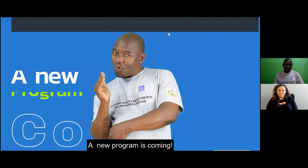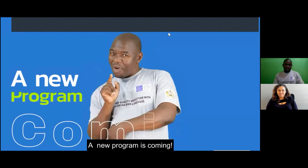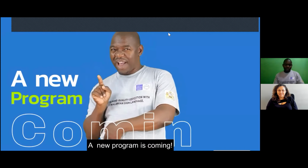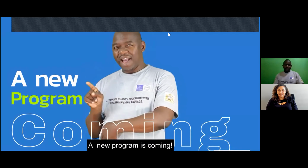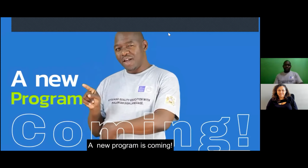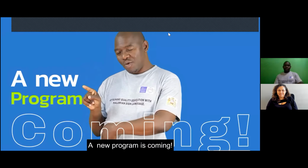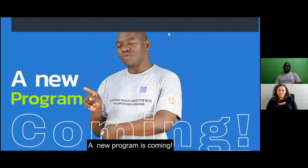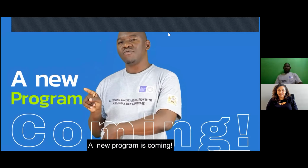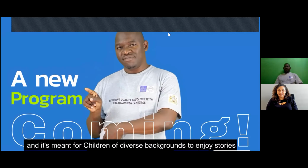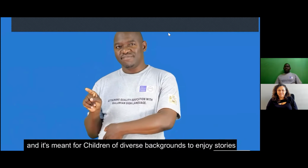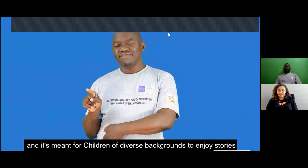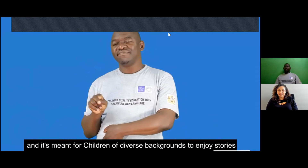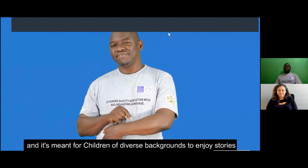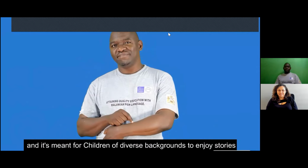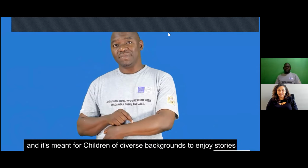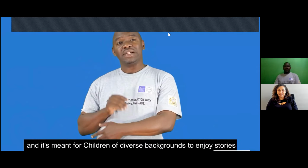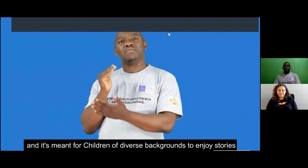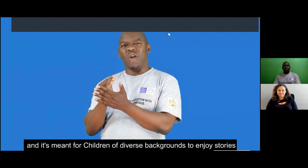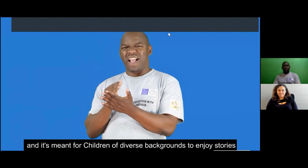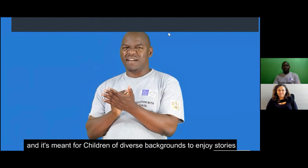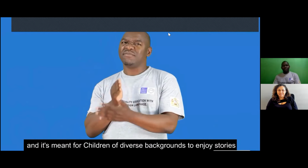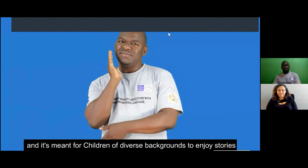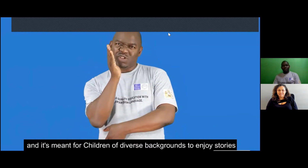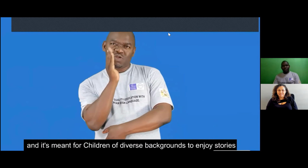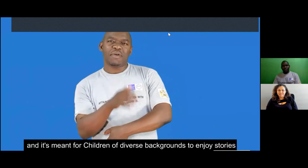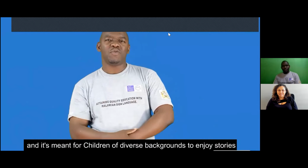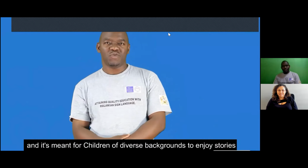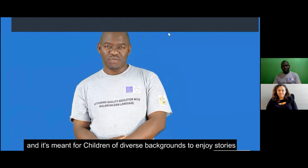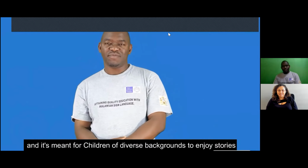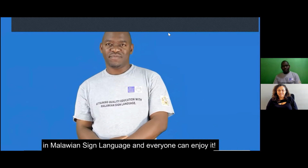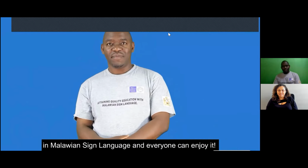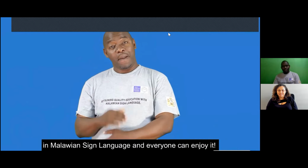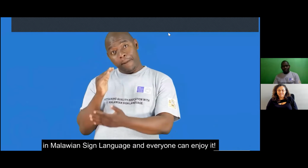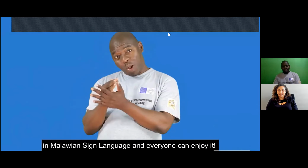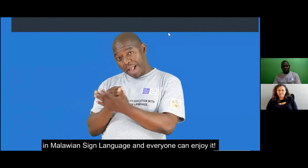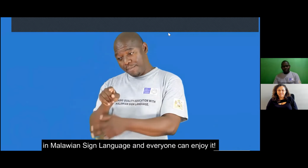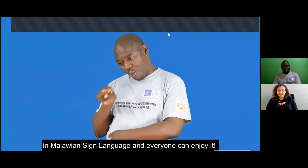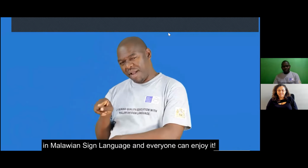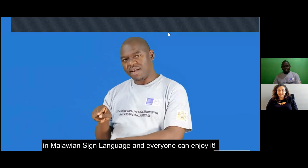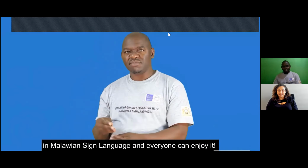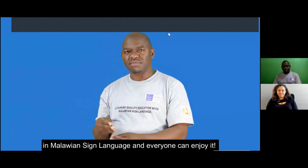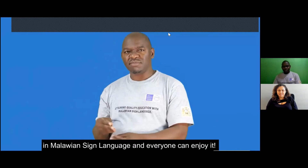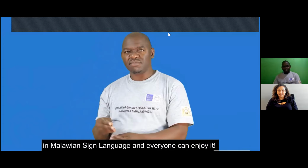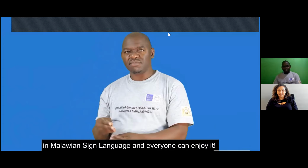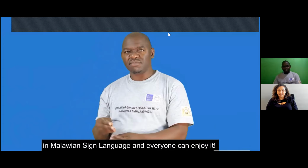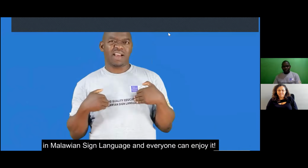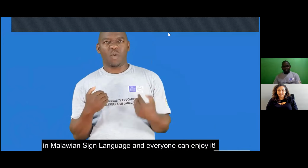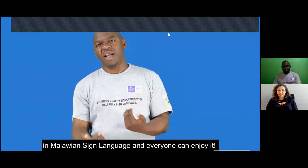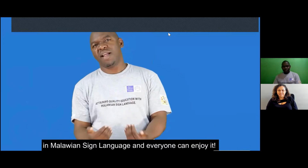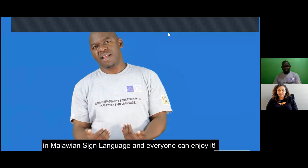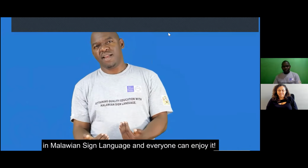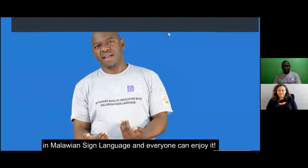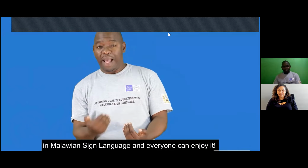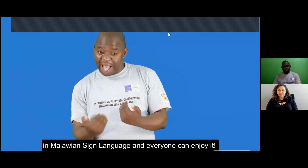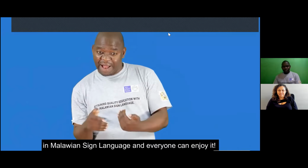A new program is coming, and it's meant for children of diverse backgrounds to enjoy stories in Malawian Sign Language, and everyone